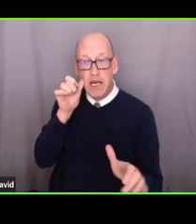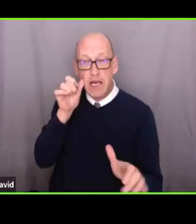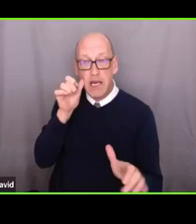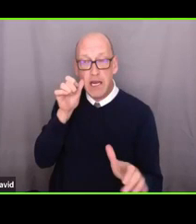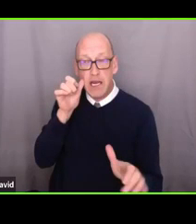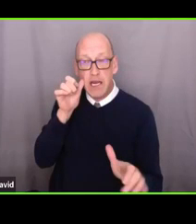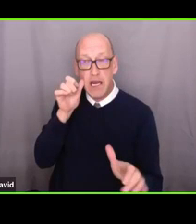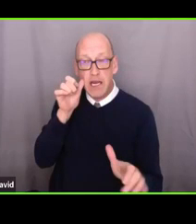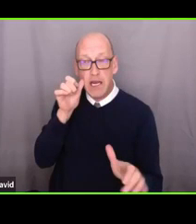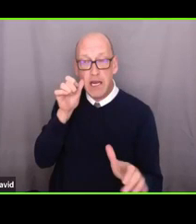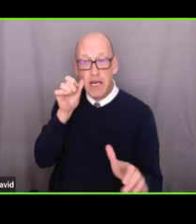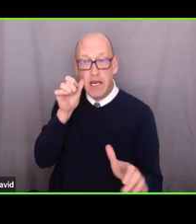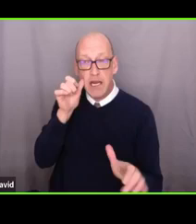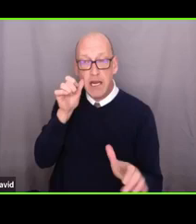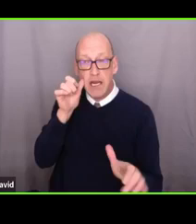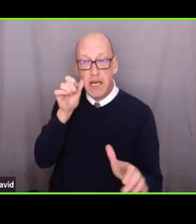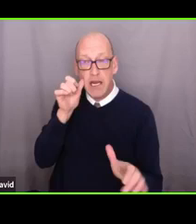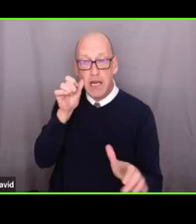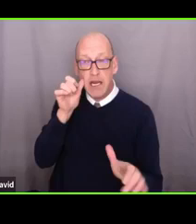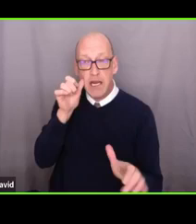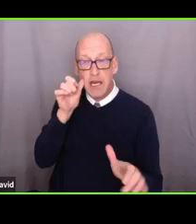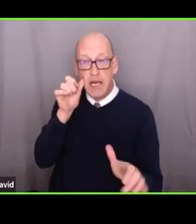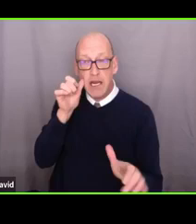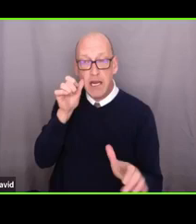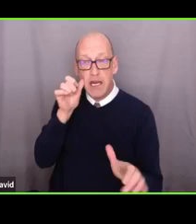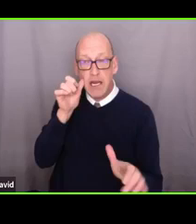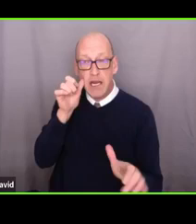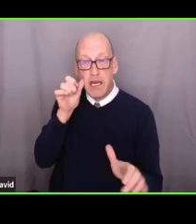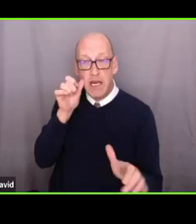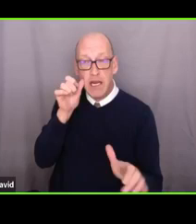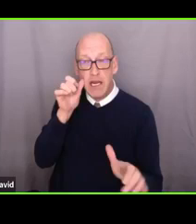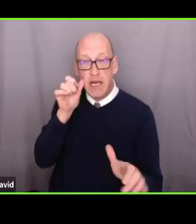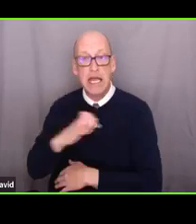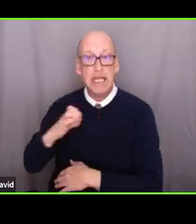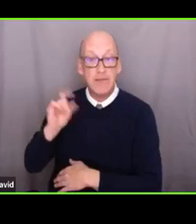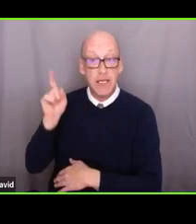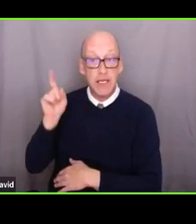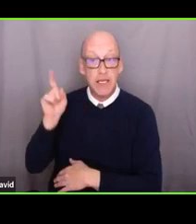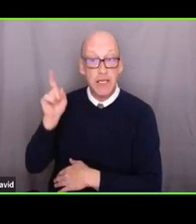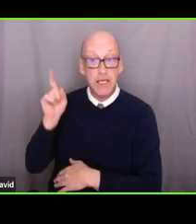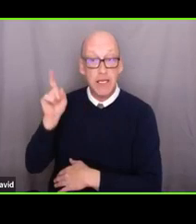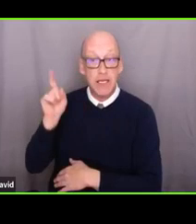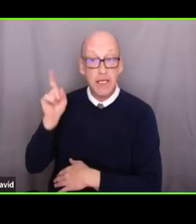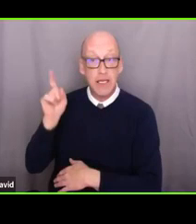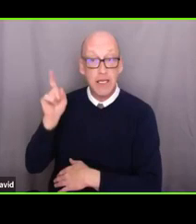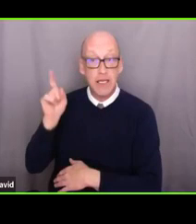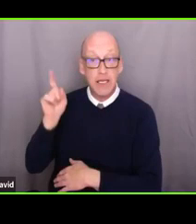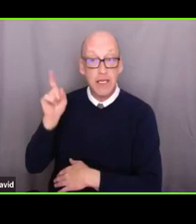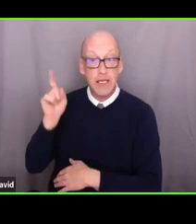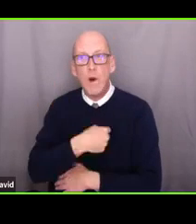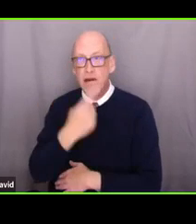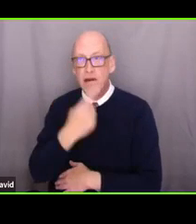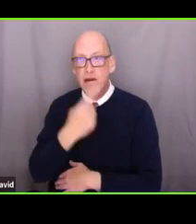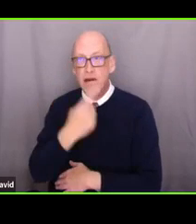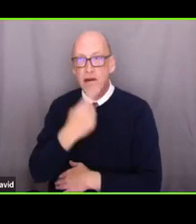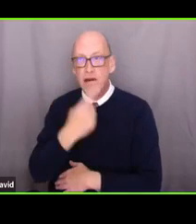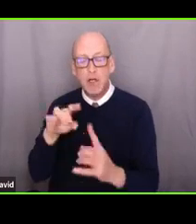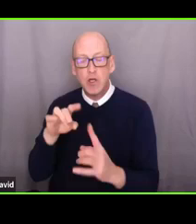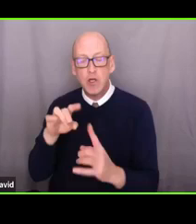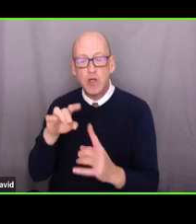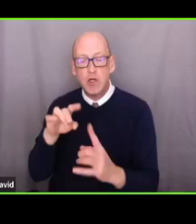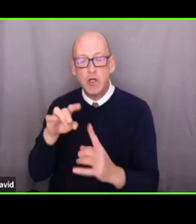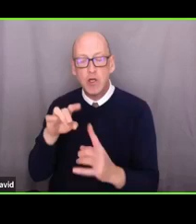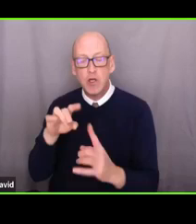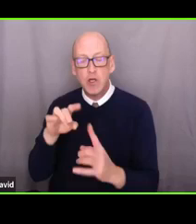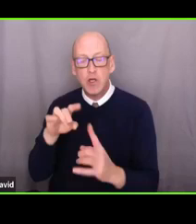think there are 3 cases now in Cleveland. Again, we're looking at it as a possibility of it being linked to COVID-19. The issues